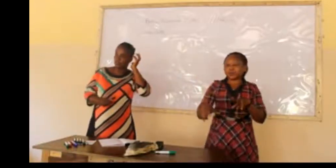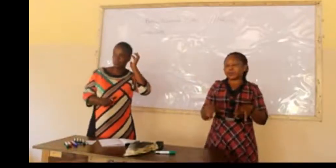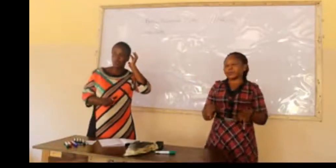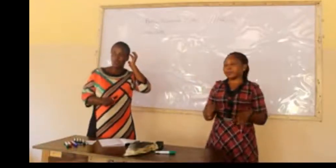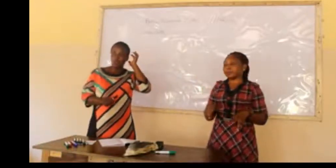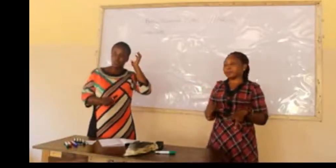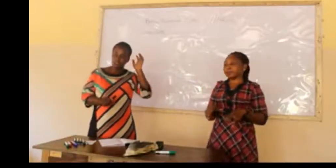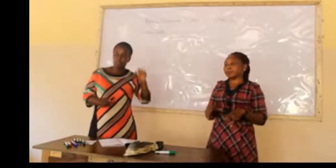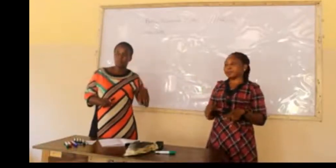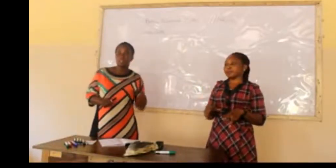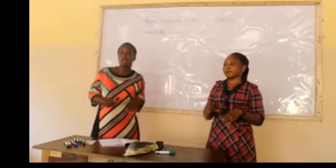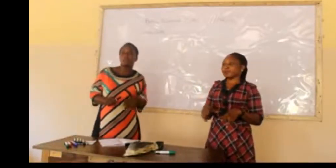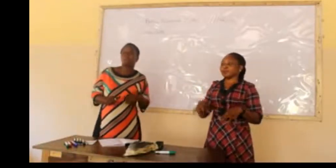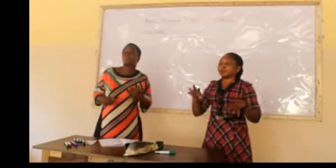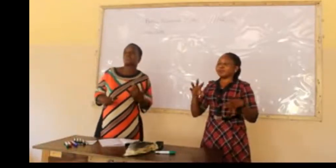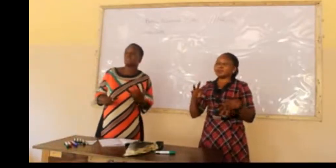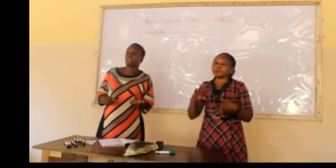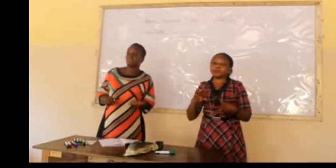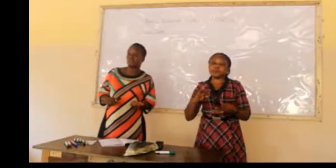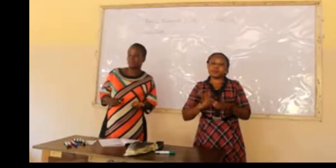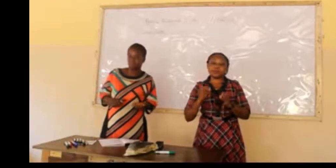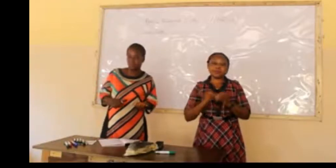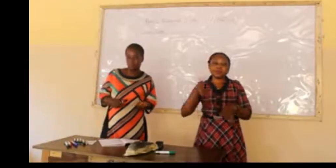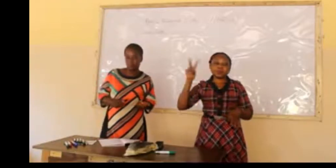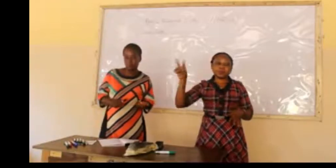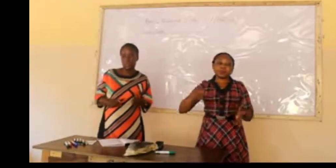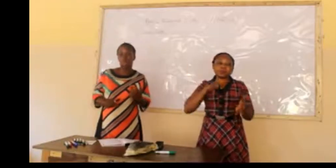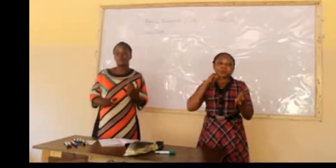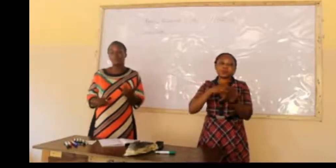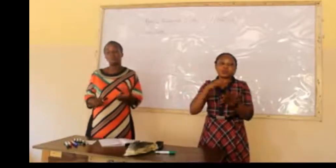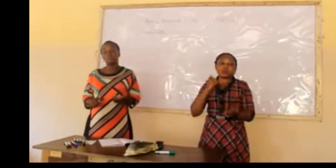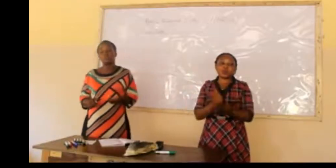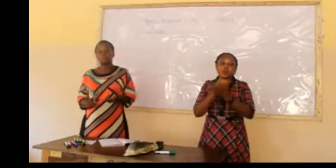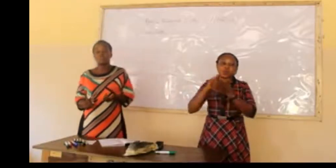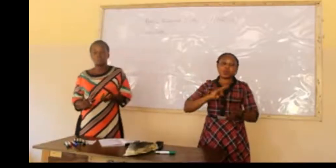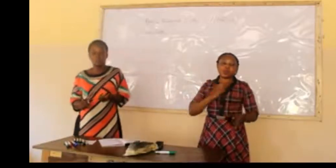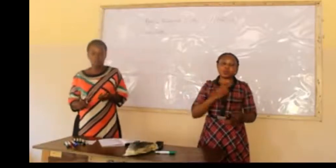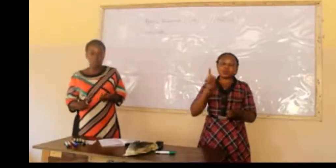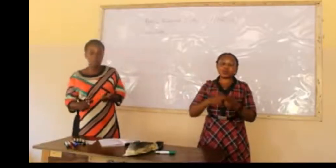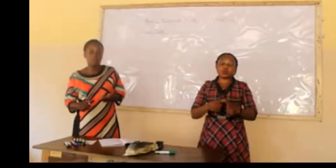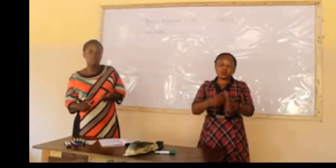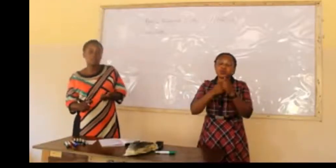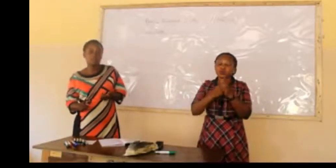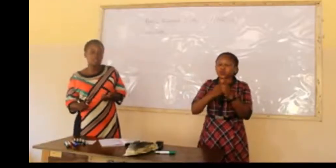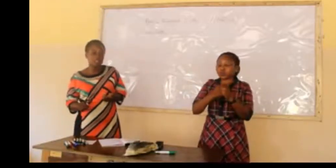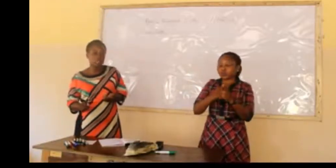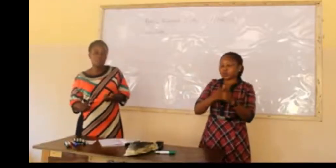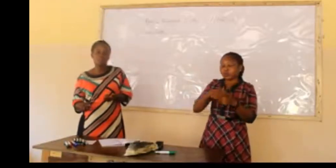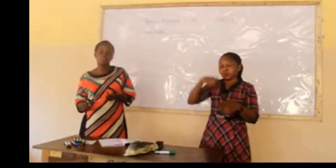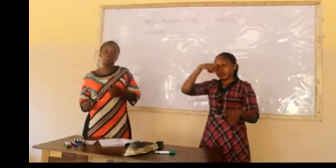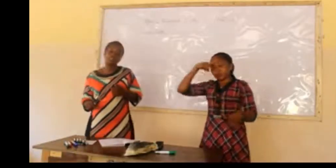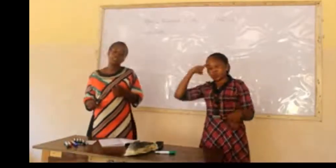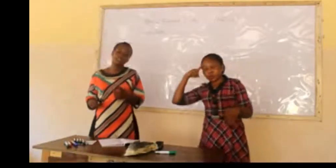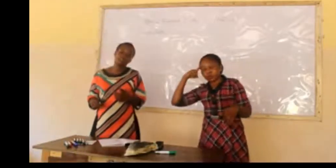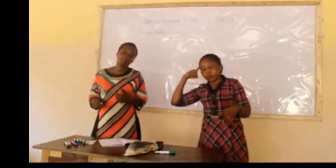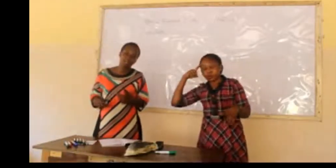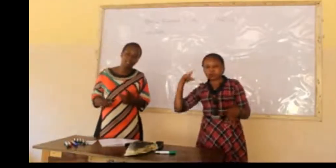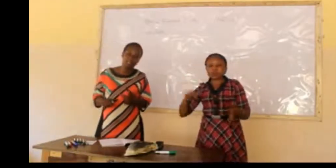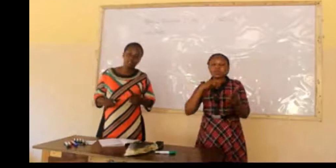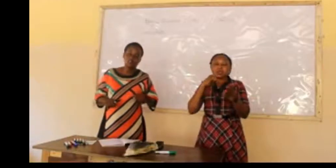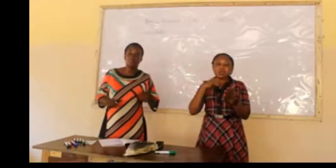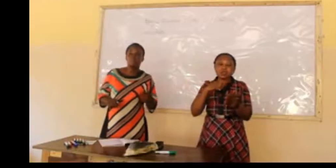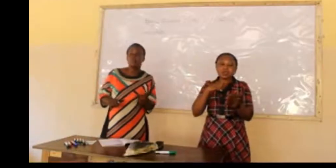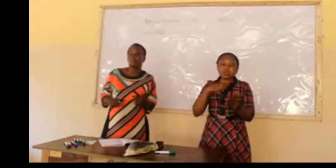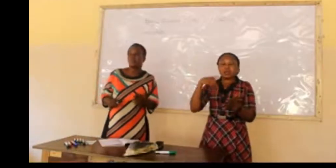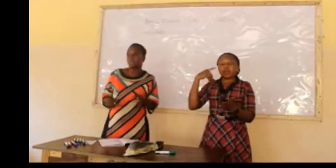ground. The same thing happens in running. We can run because frictional force between the